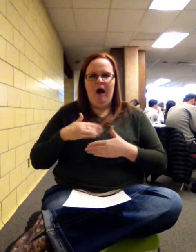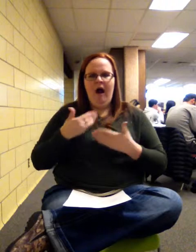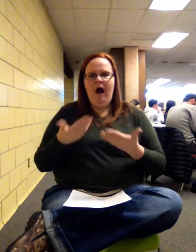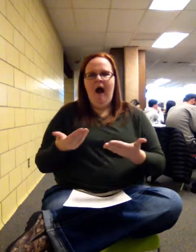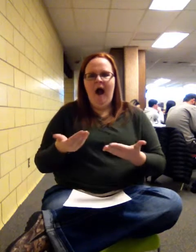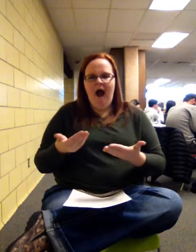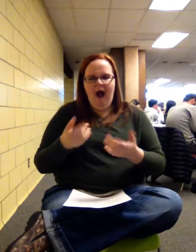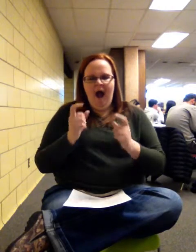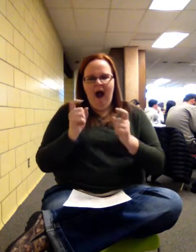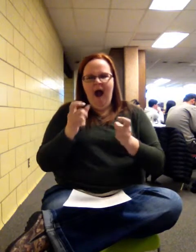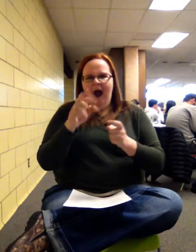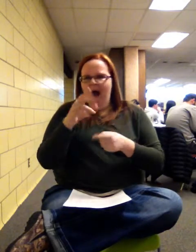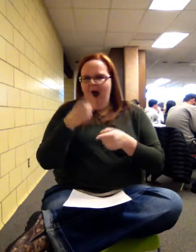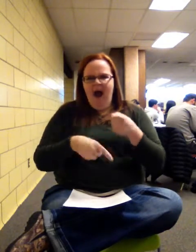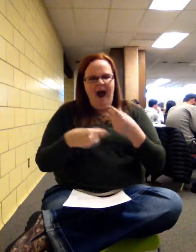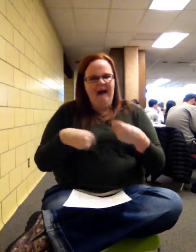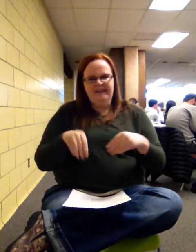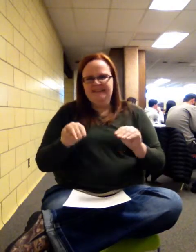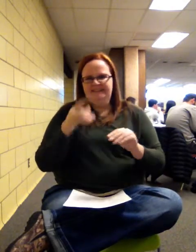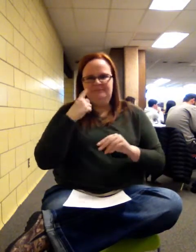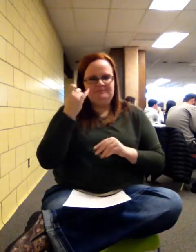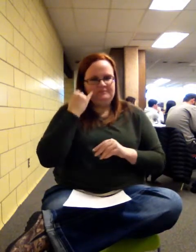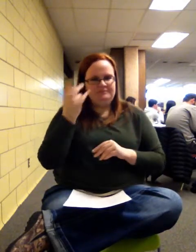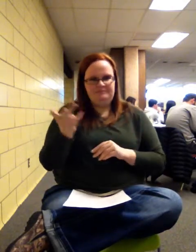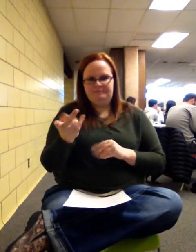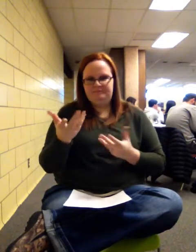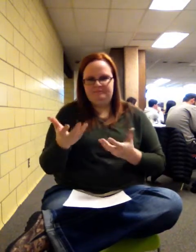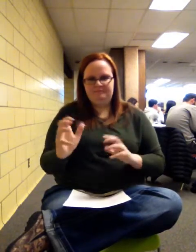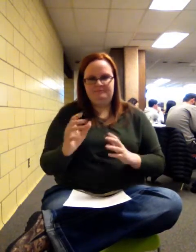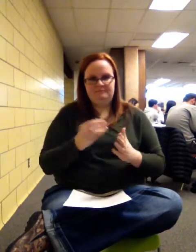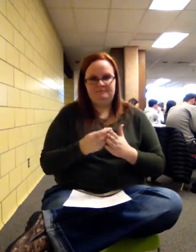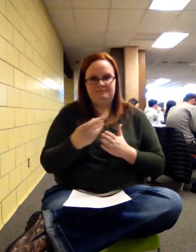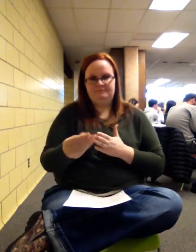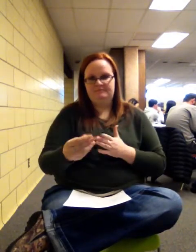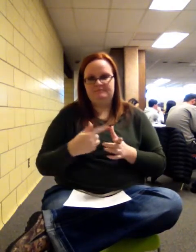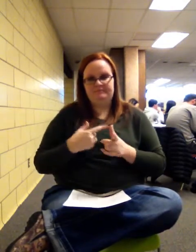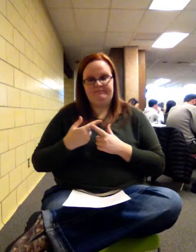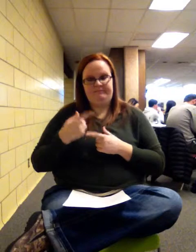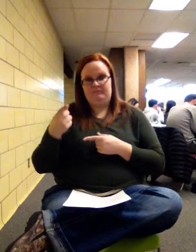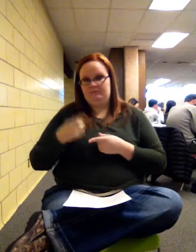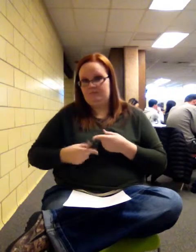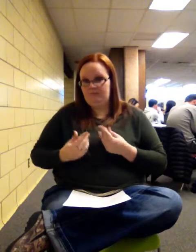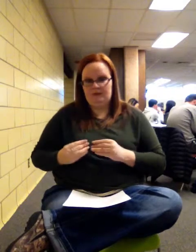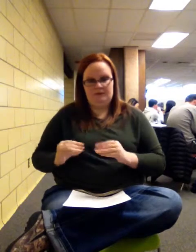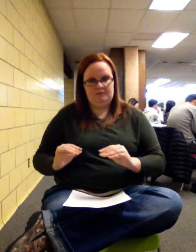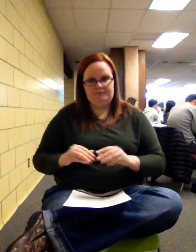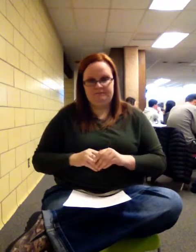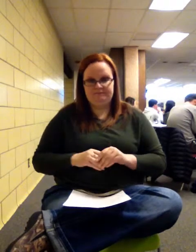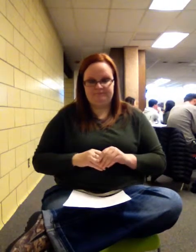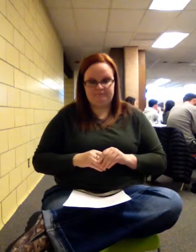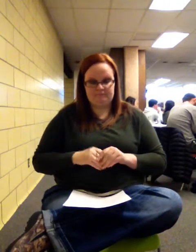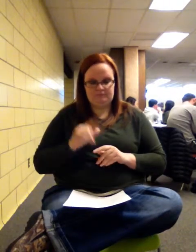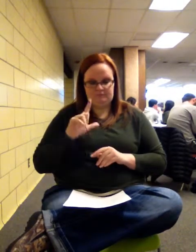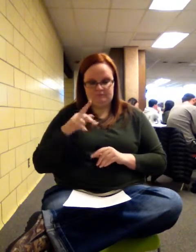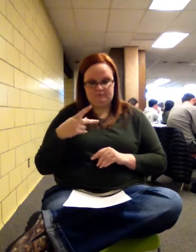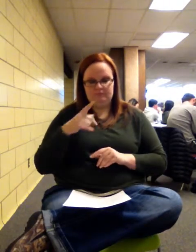or you're not going to be able to sell it. Because if they don't want to buy, you're not selling. So liquidity premium is how quickly can you get